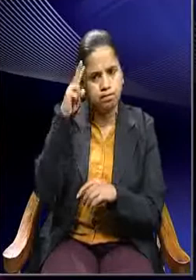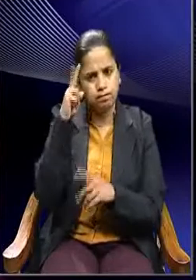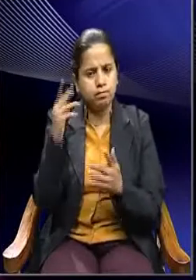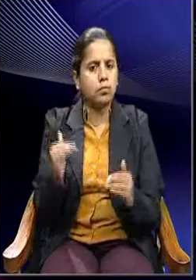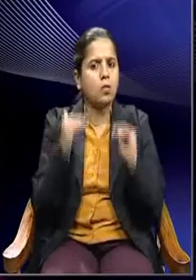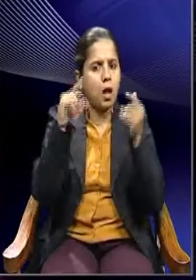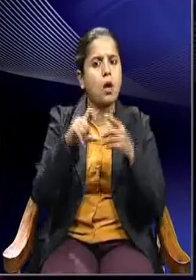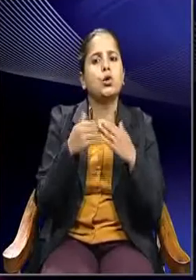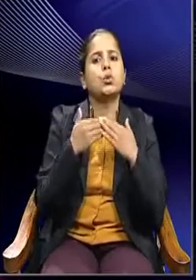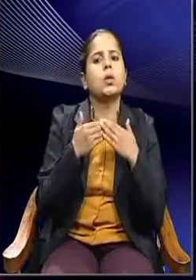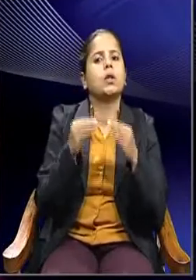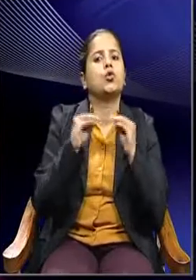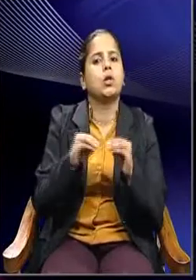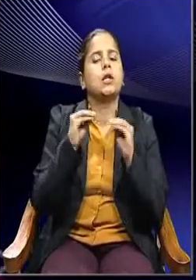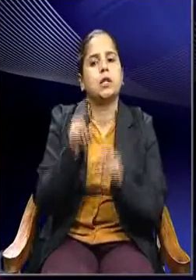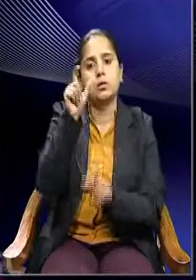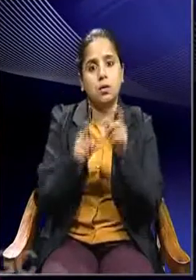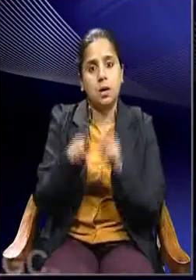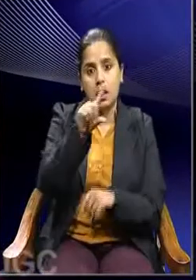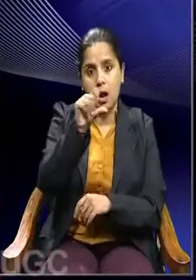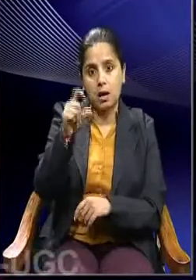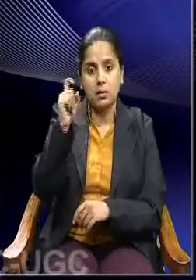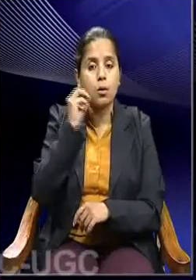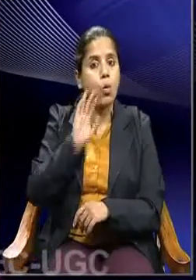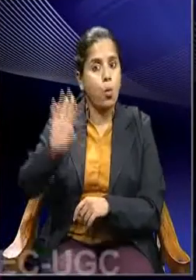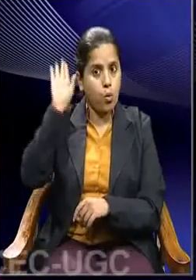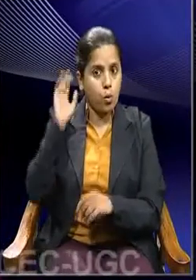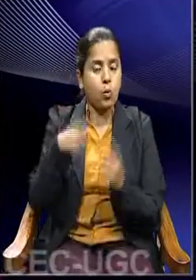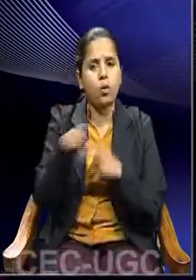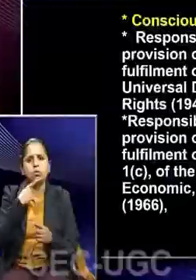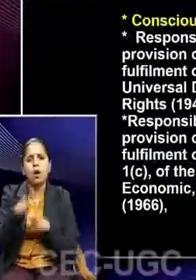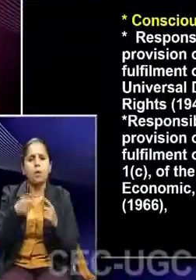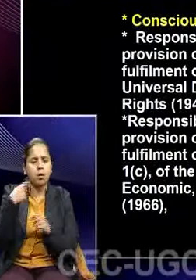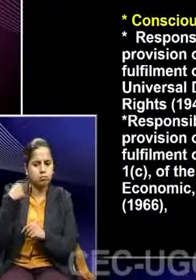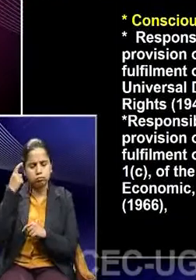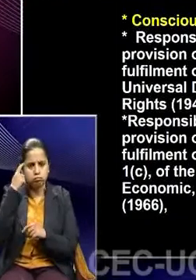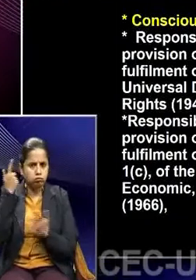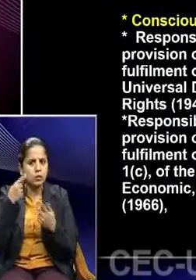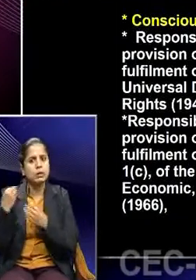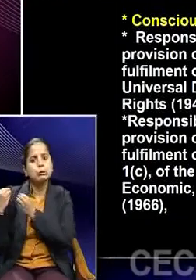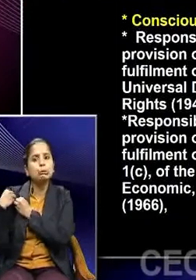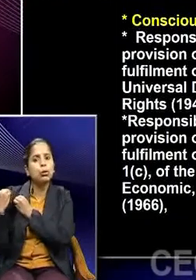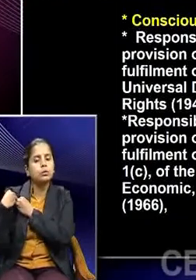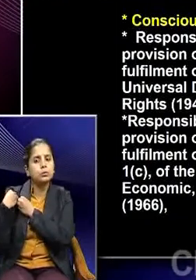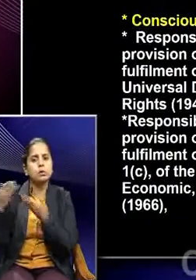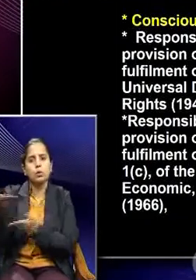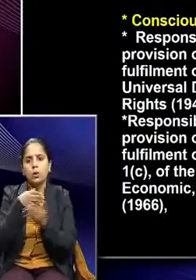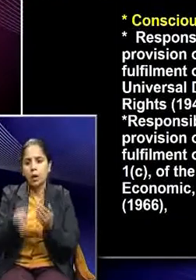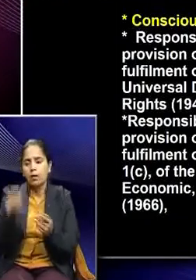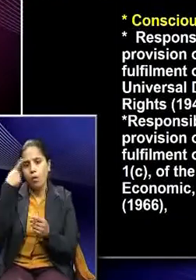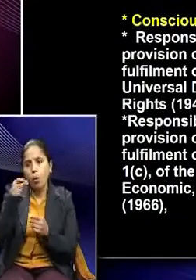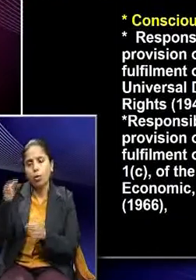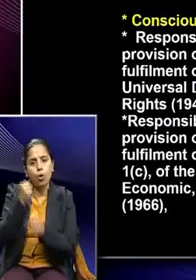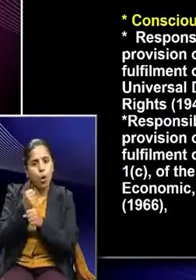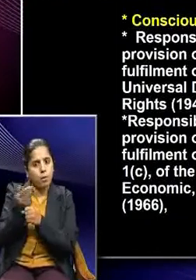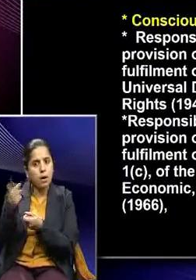higher education teaching personnel 1997. It talks about that it is conscious of the responsibility of states for the provision